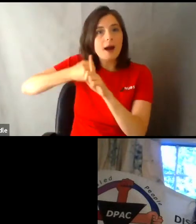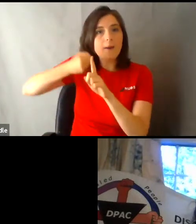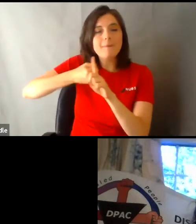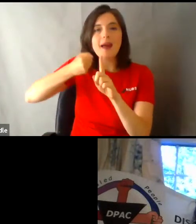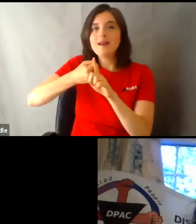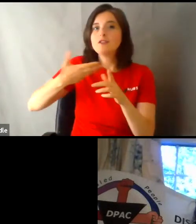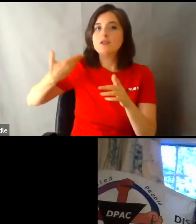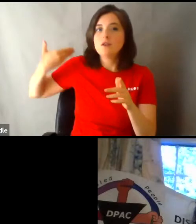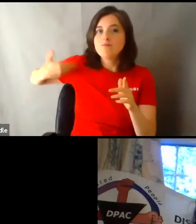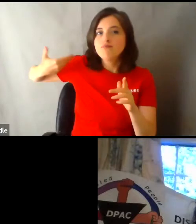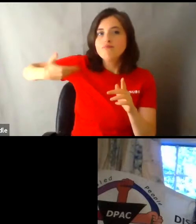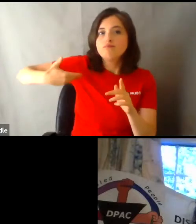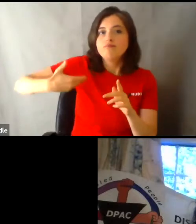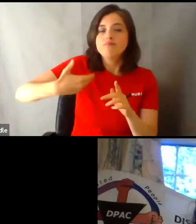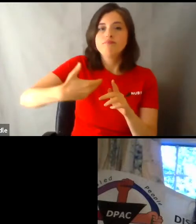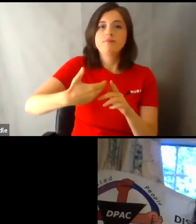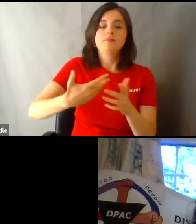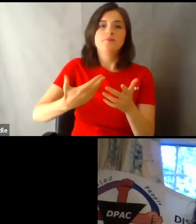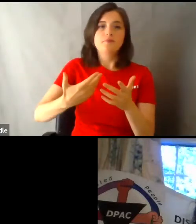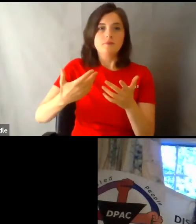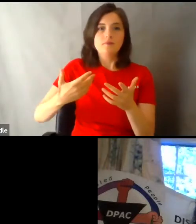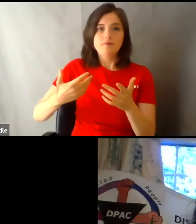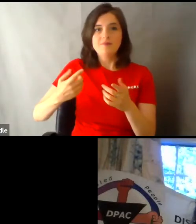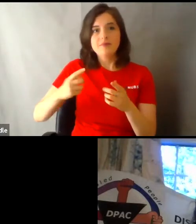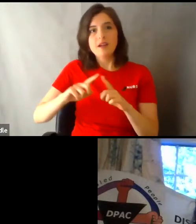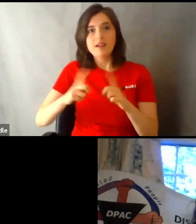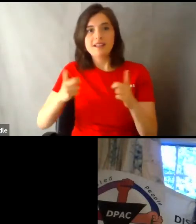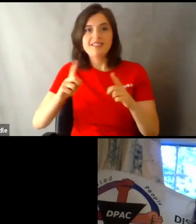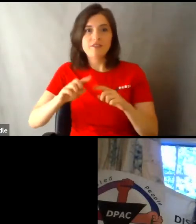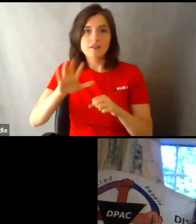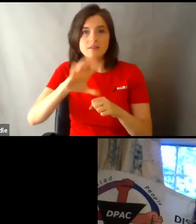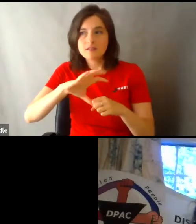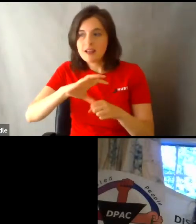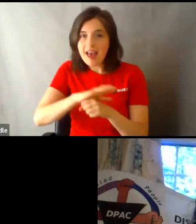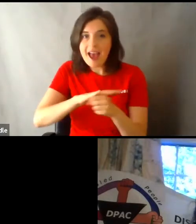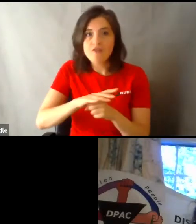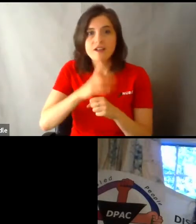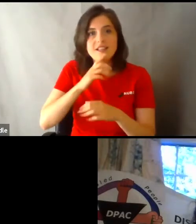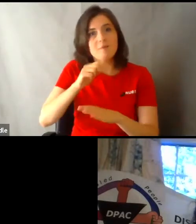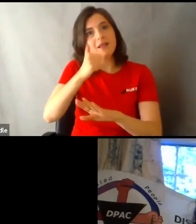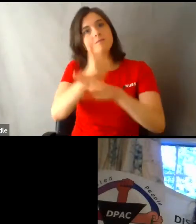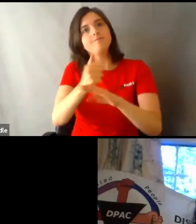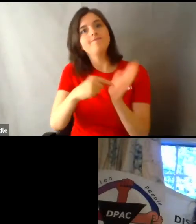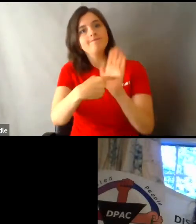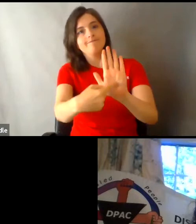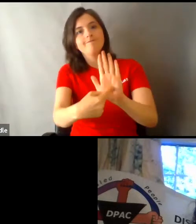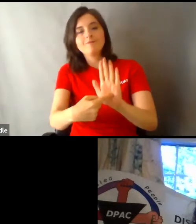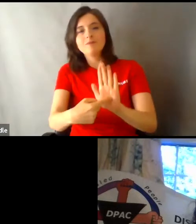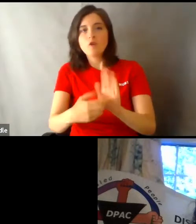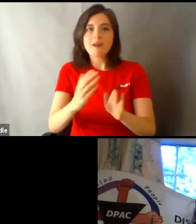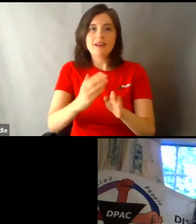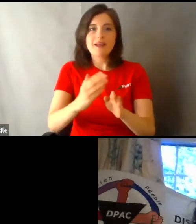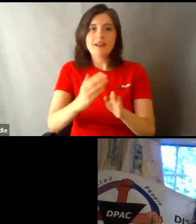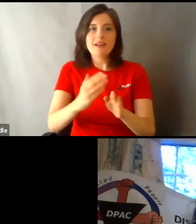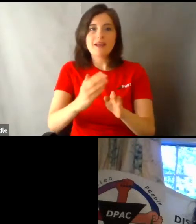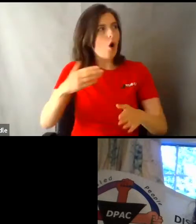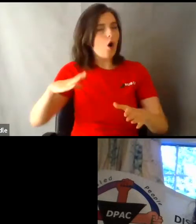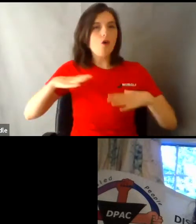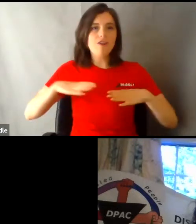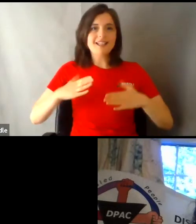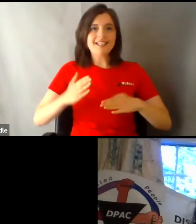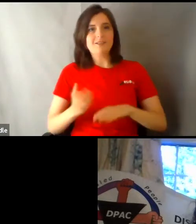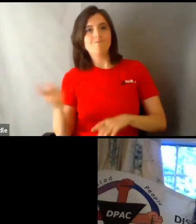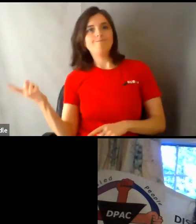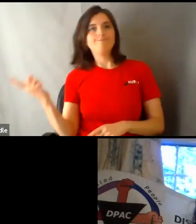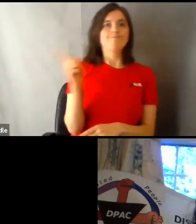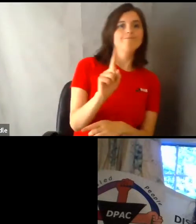existing campaign groups in little areas that have actually been setting an example, going out and doing the hard work outside the job centres to try and